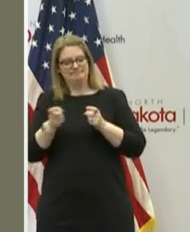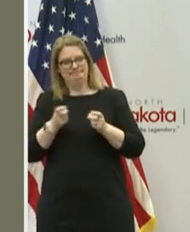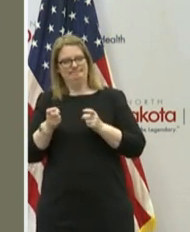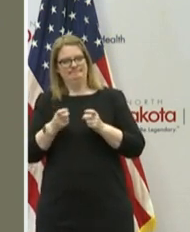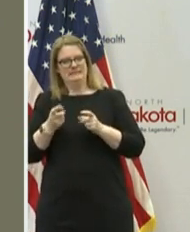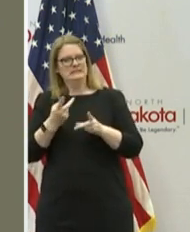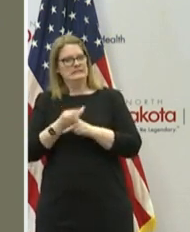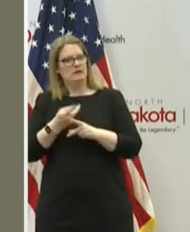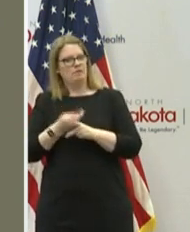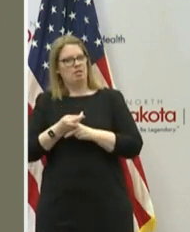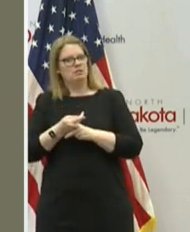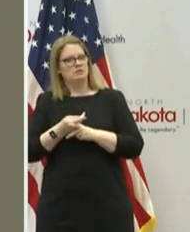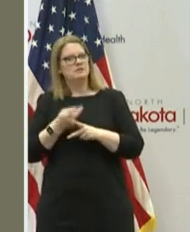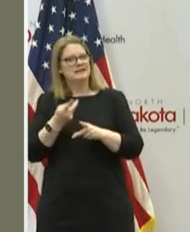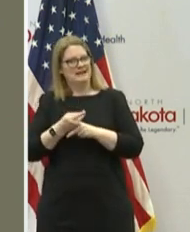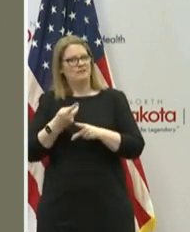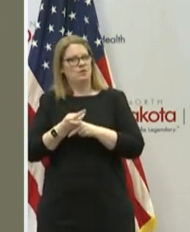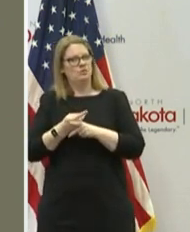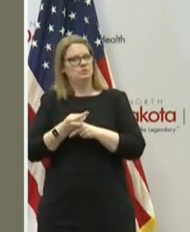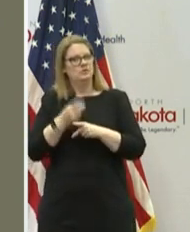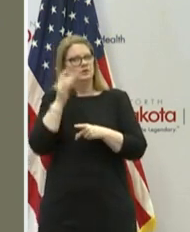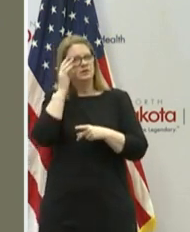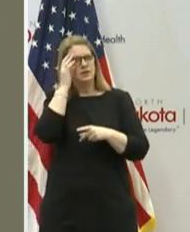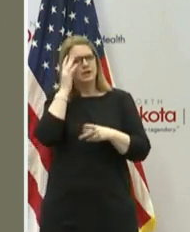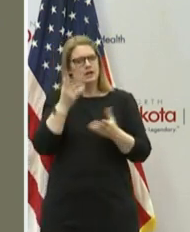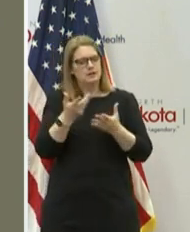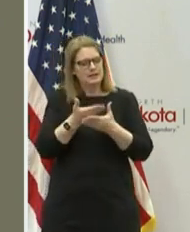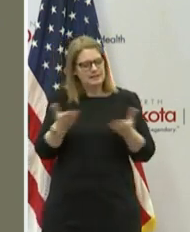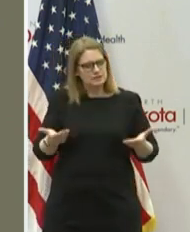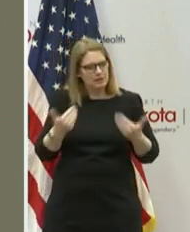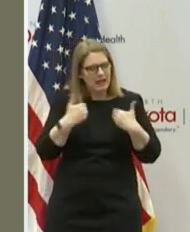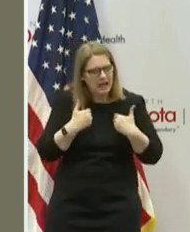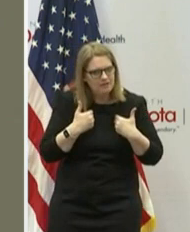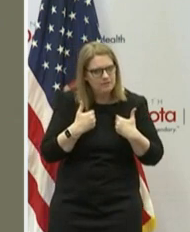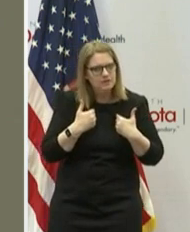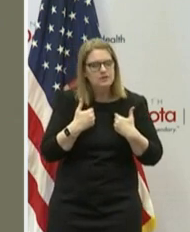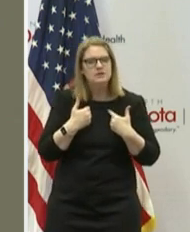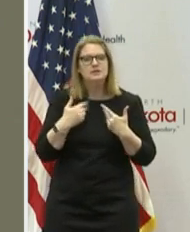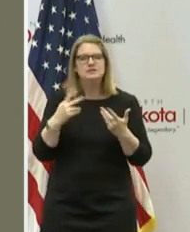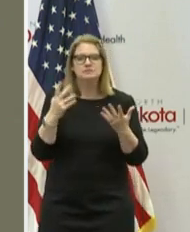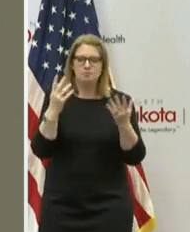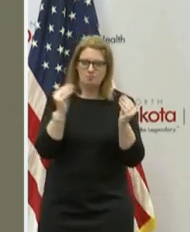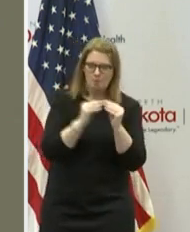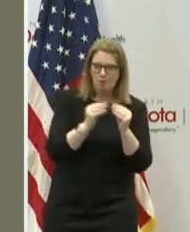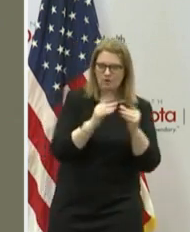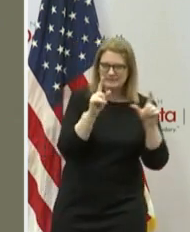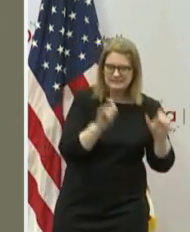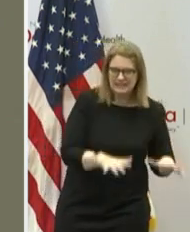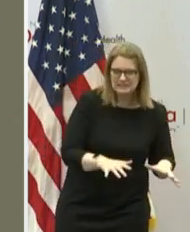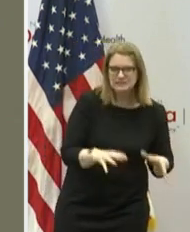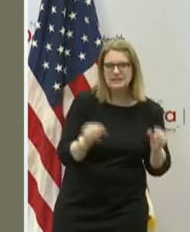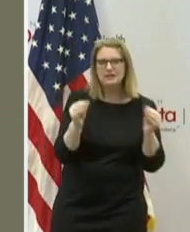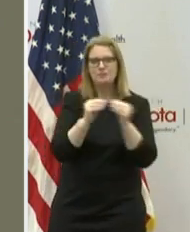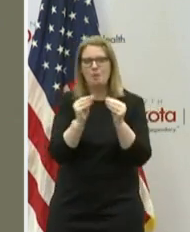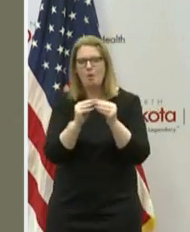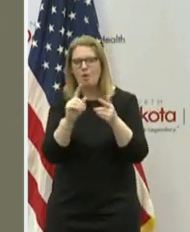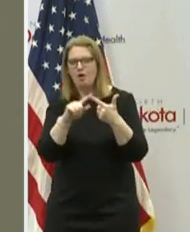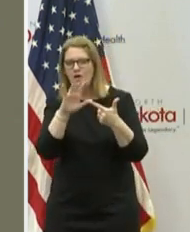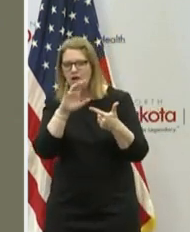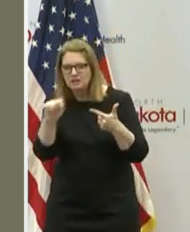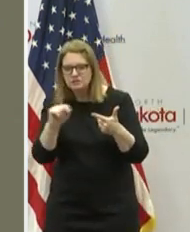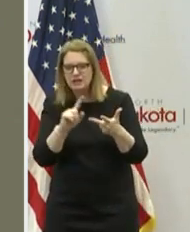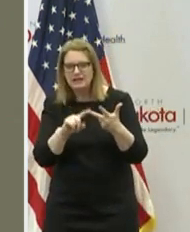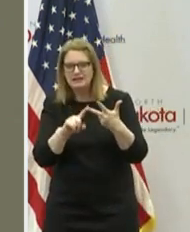do that is with the tools that we're building, including stronger and more testing, more robust contact tracing, and again,